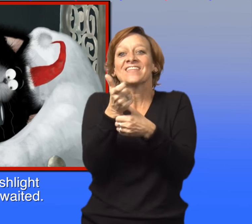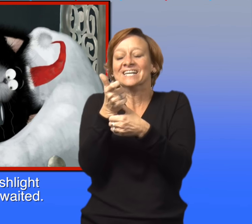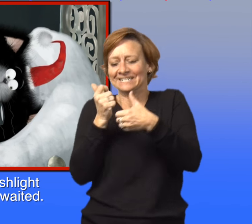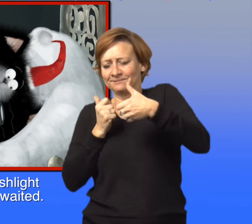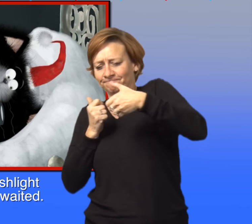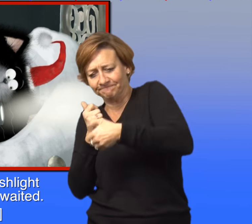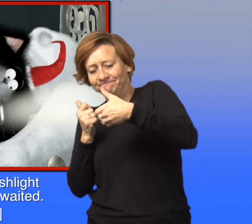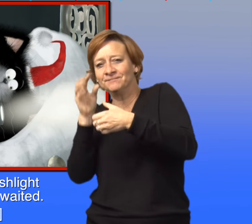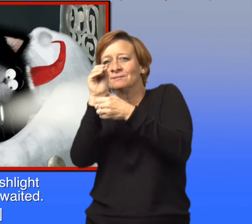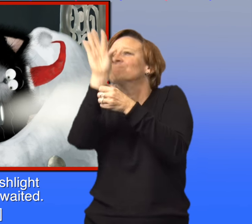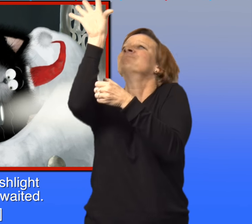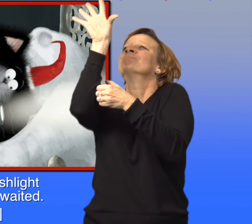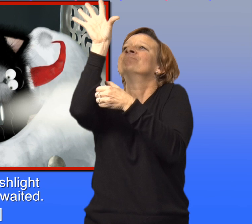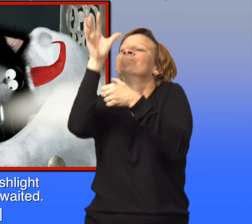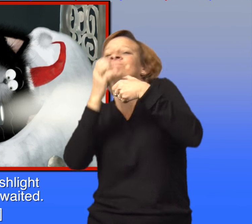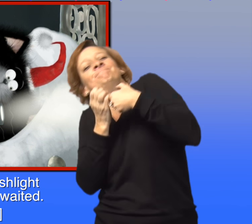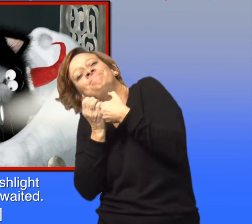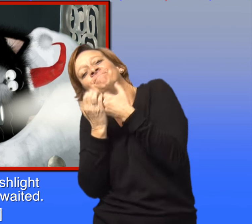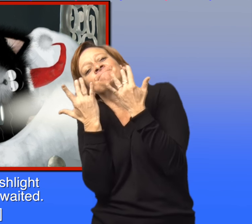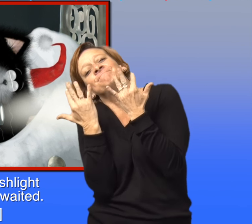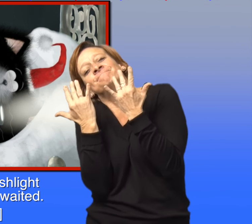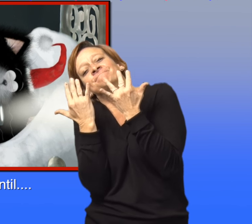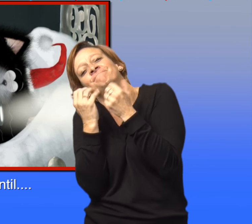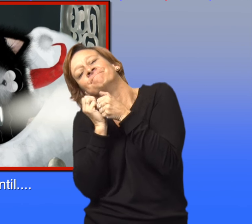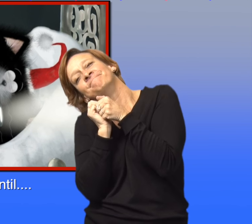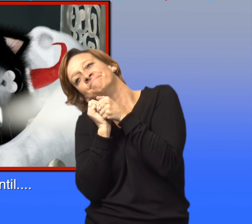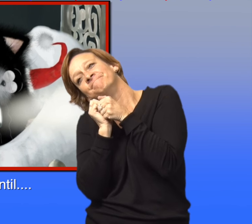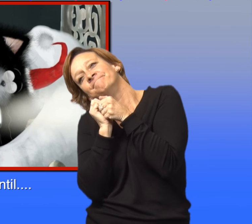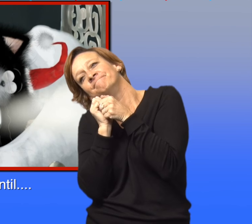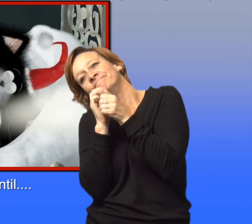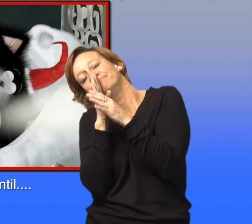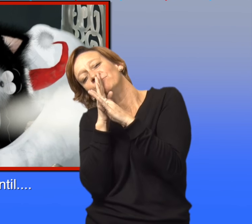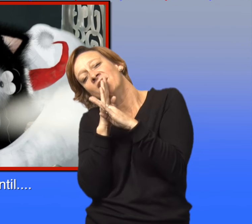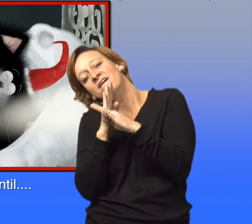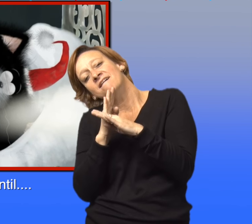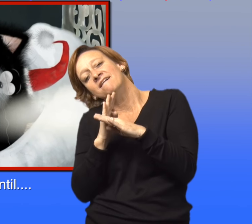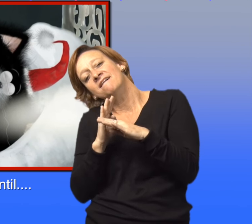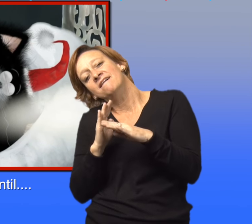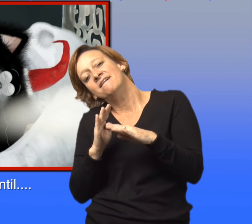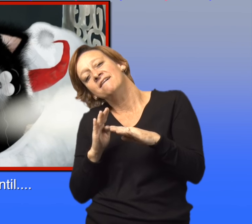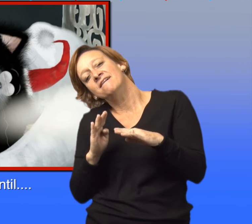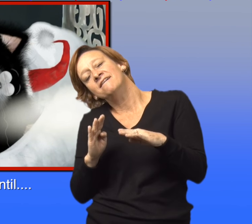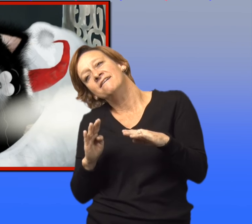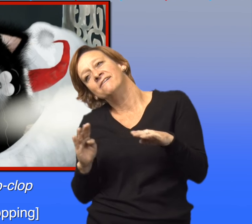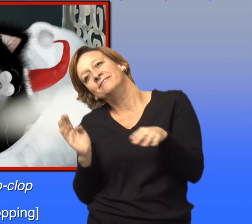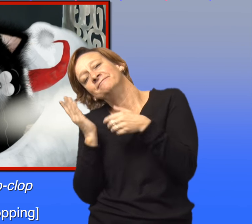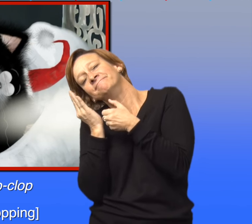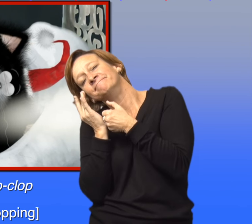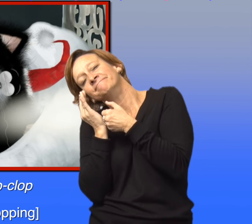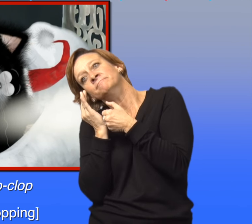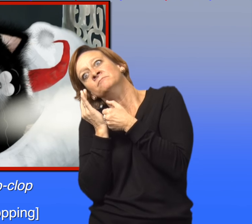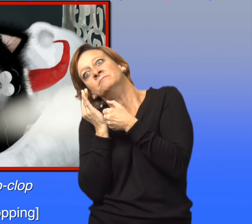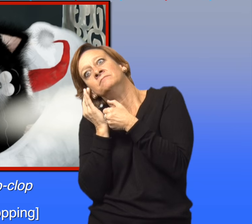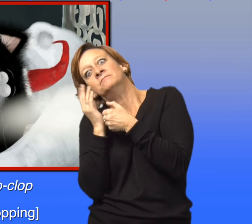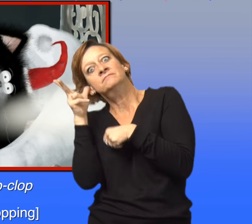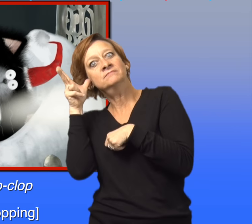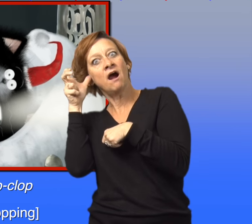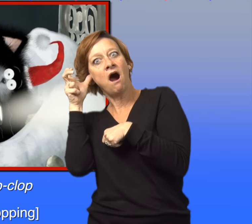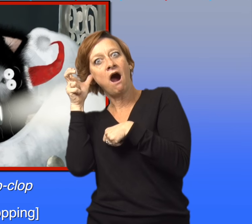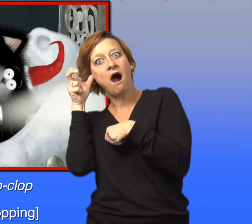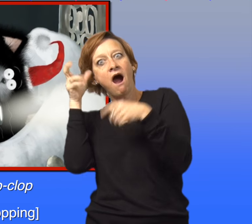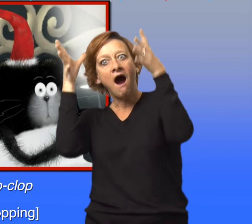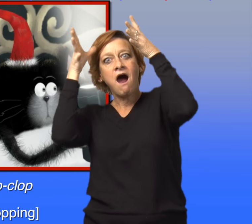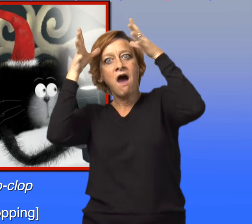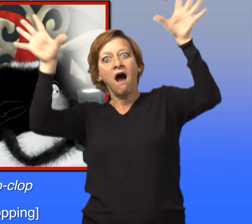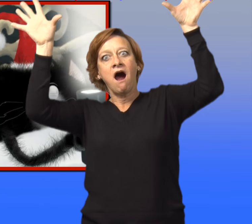his flashlight from the drawer and waited. All was quiet until... Clip-clop, clip